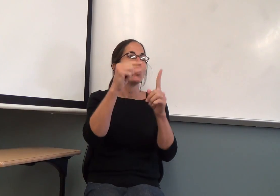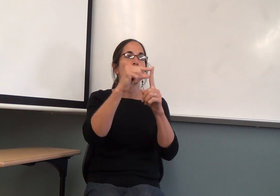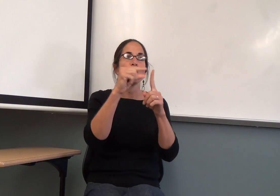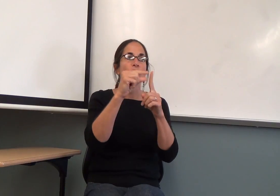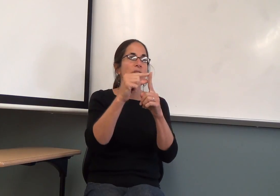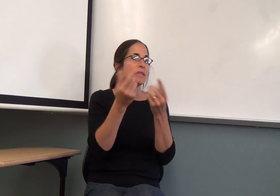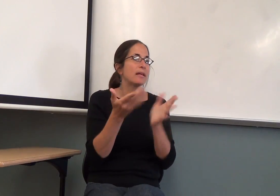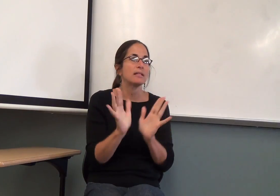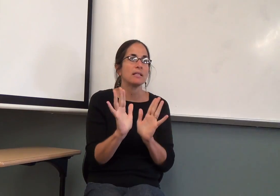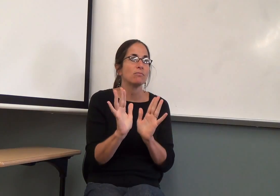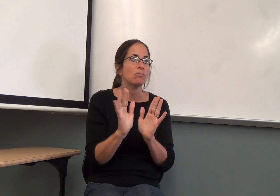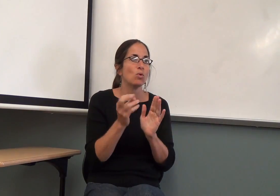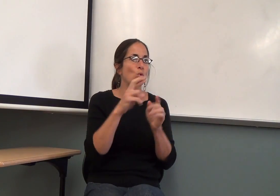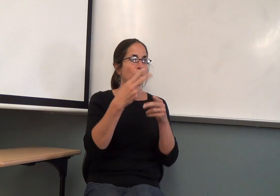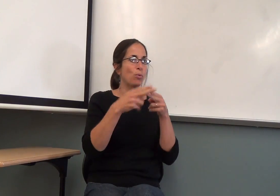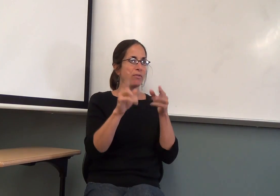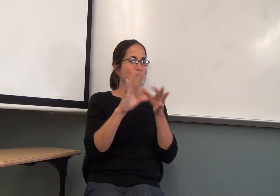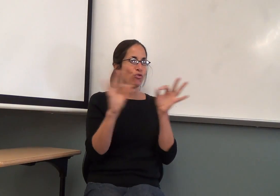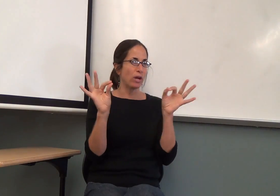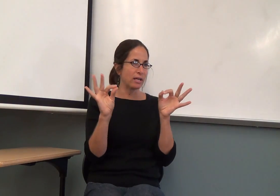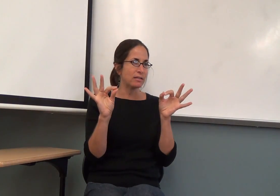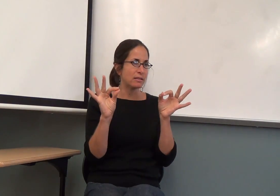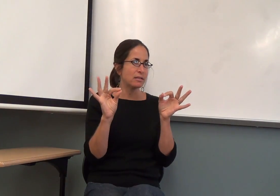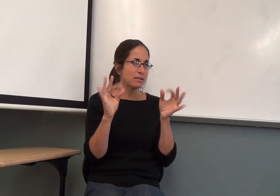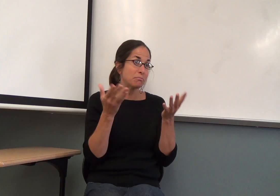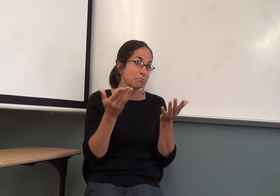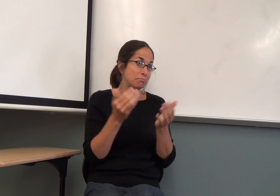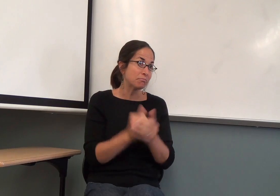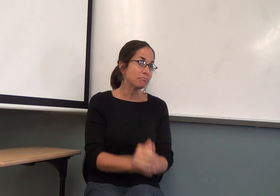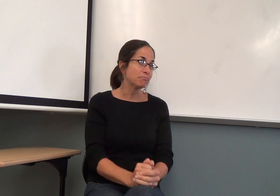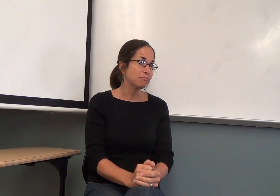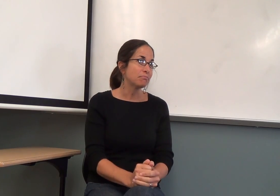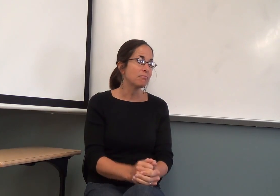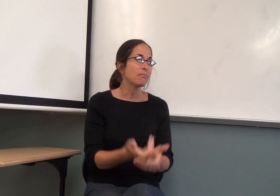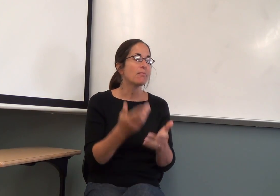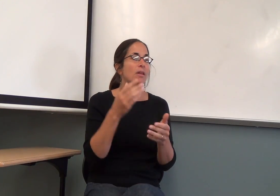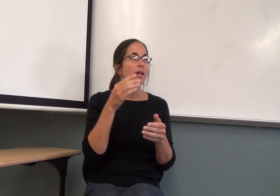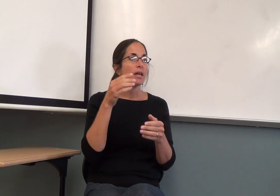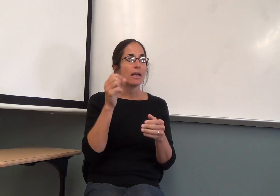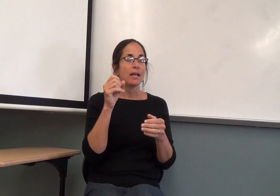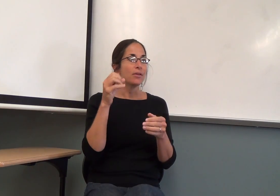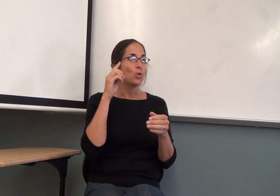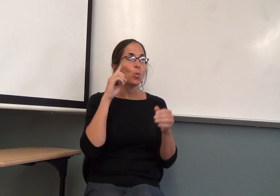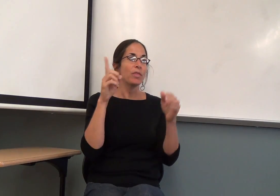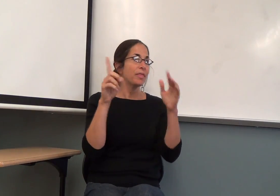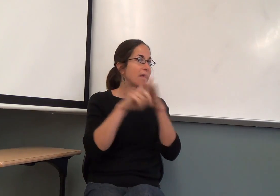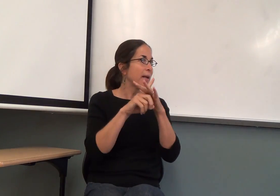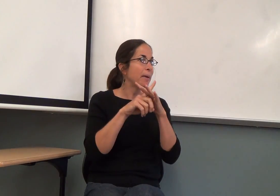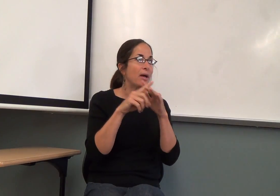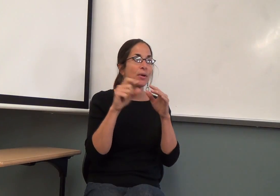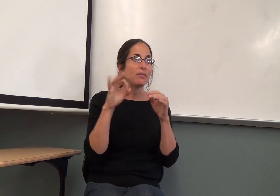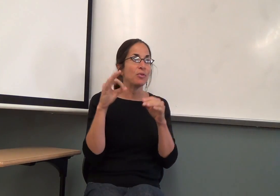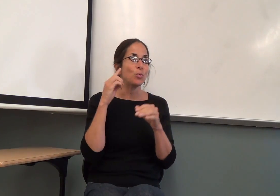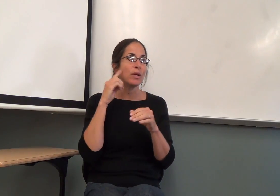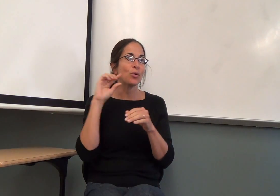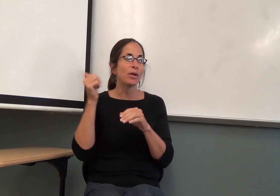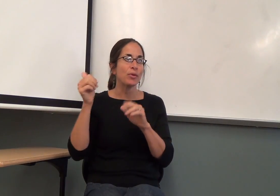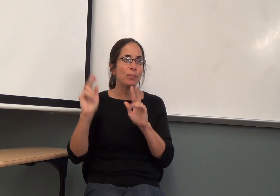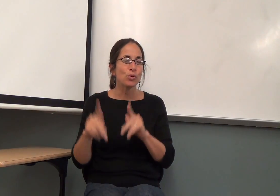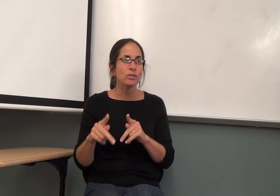phrases. Words or phrases that come to mind when you hear the information